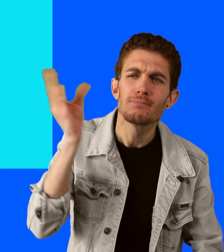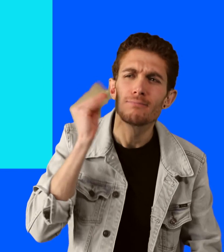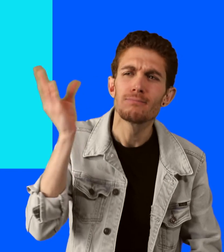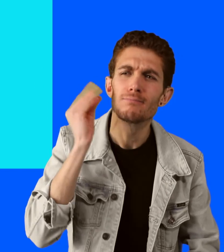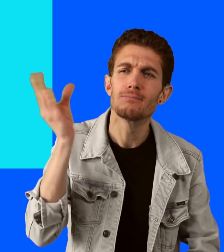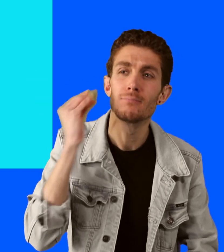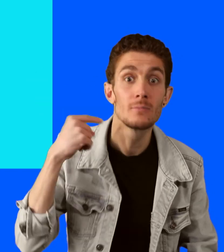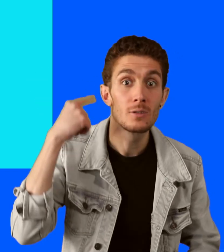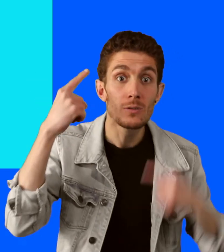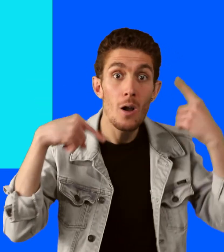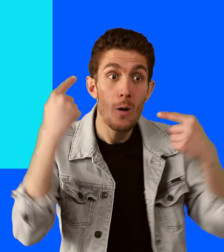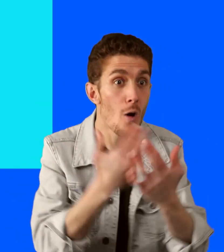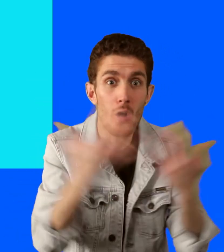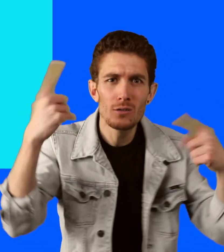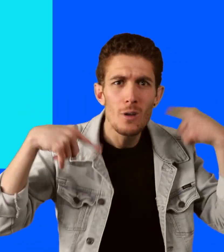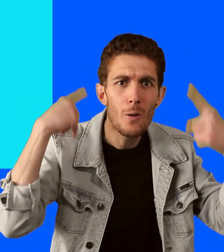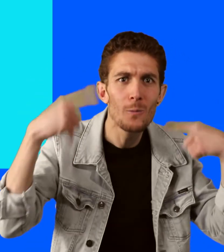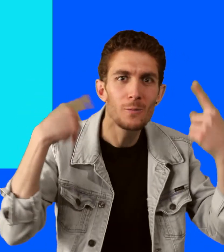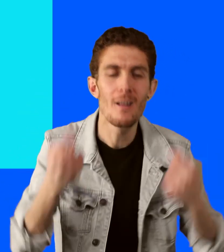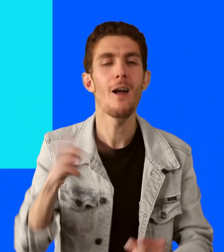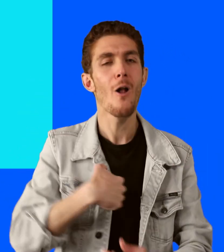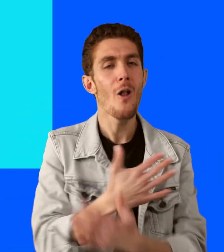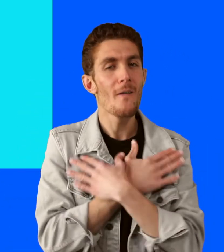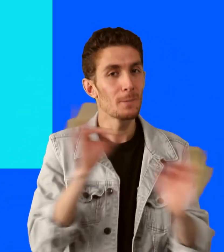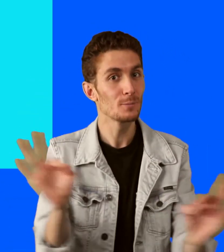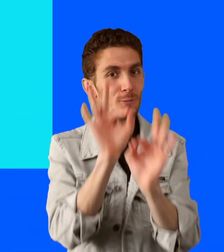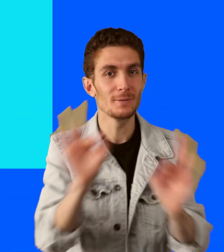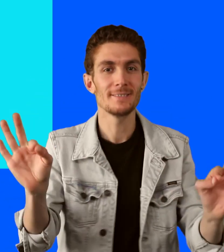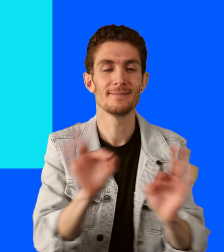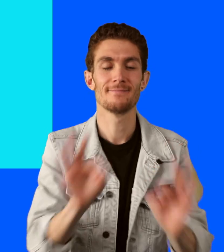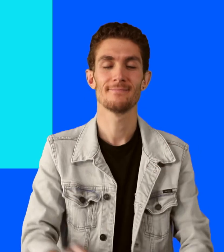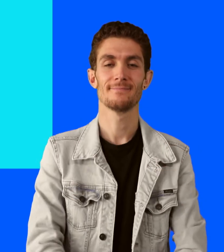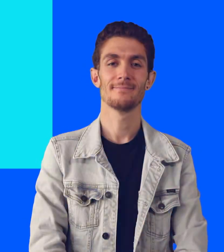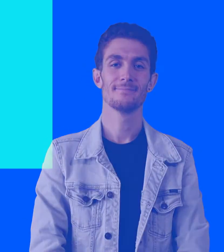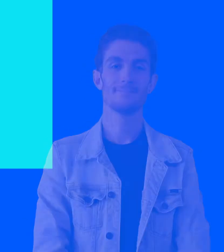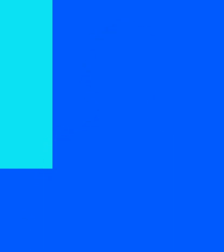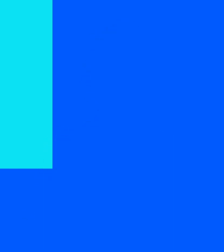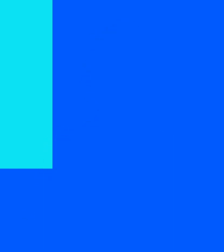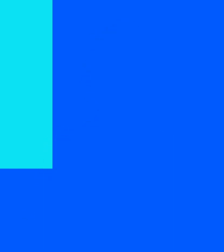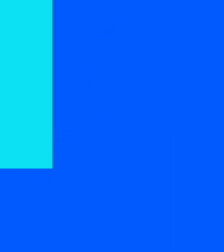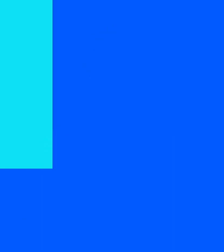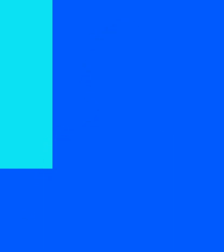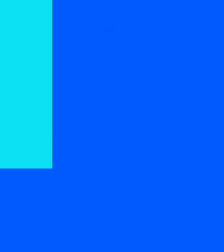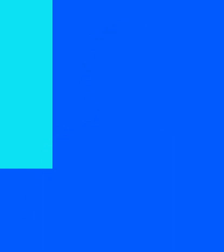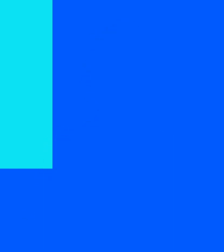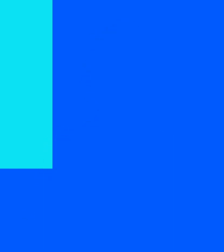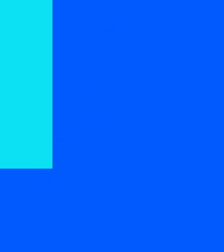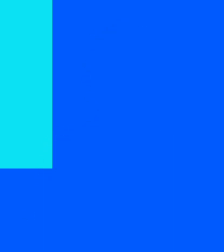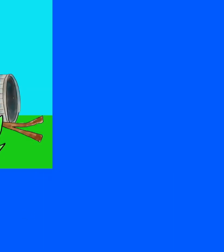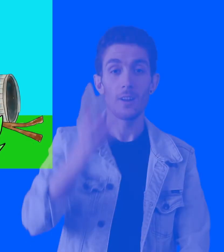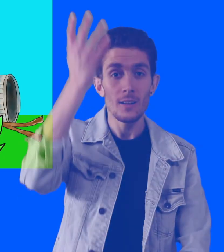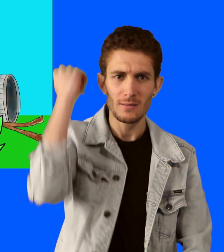me the cochlear implants i wear mean that i can still hear most sounds and i love music